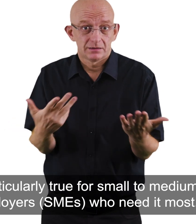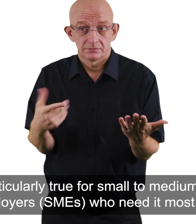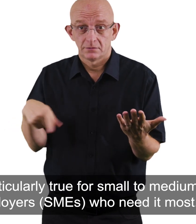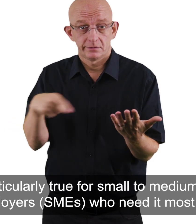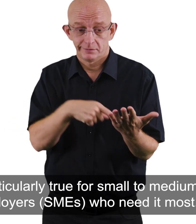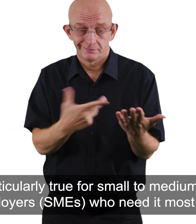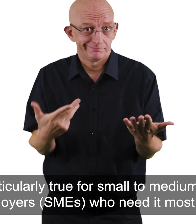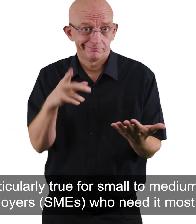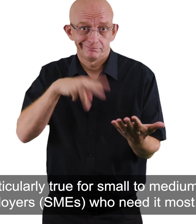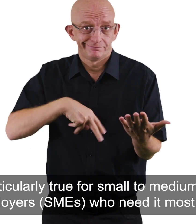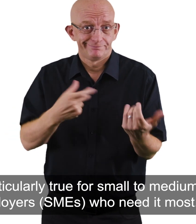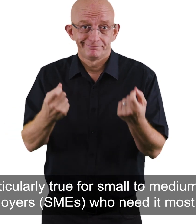most.